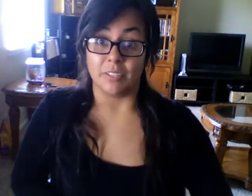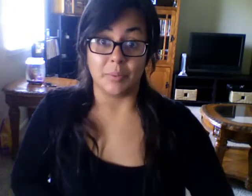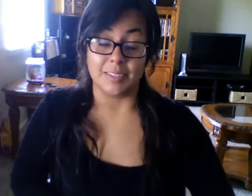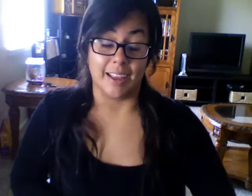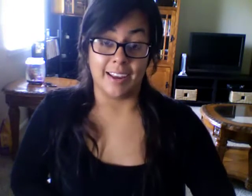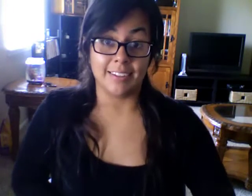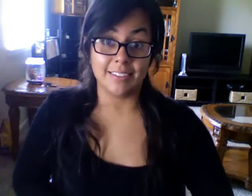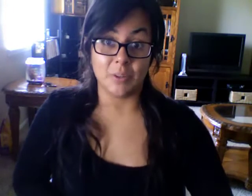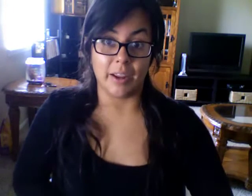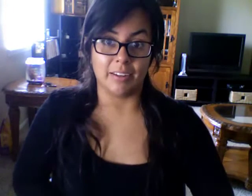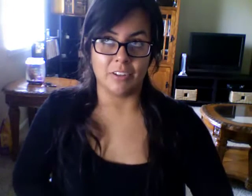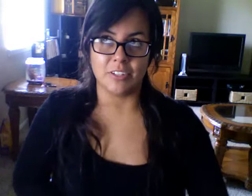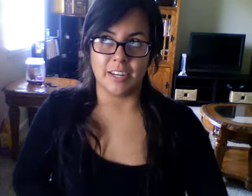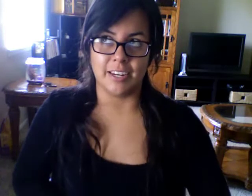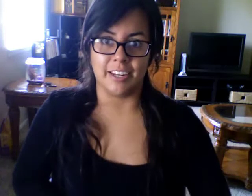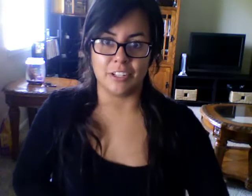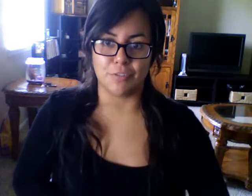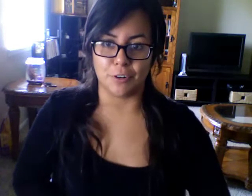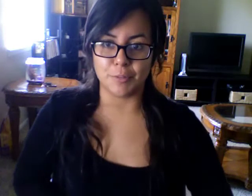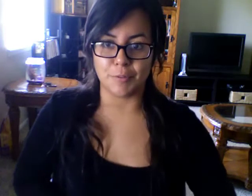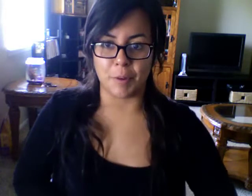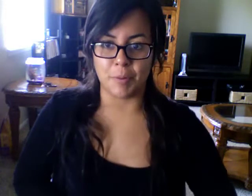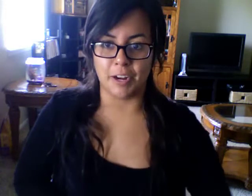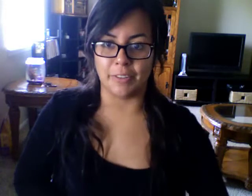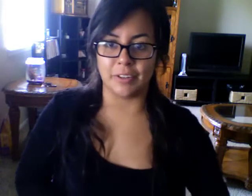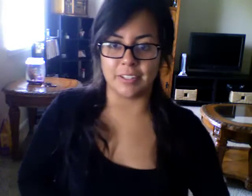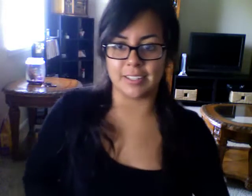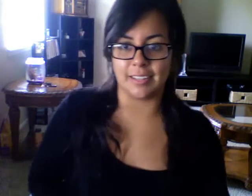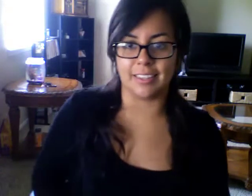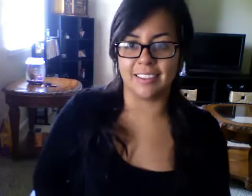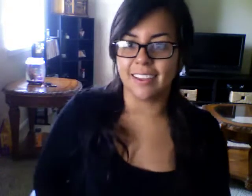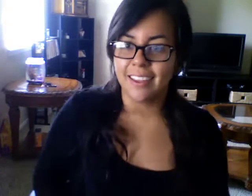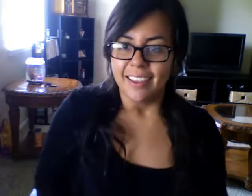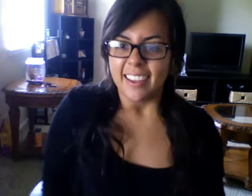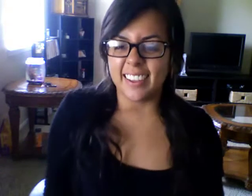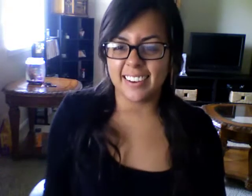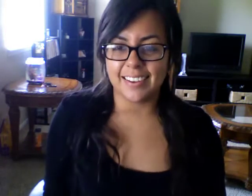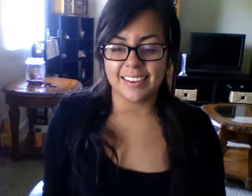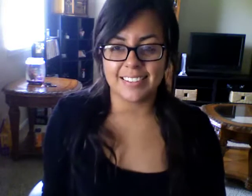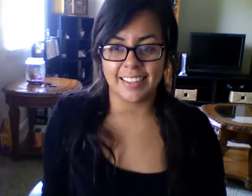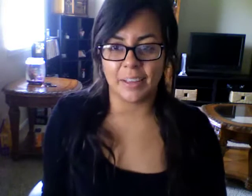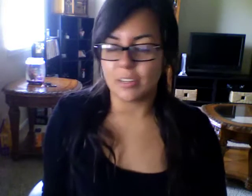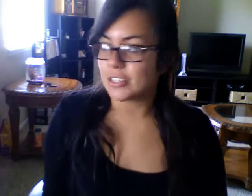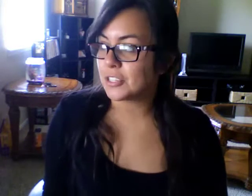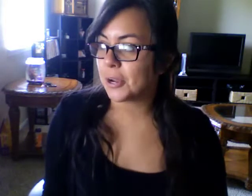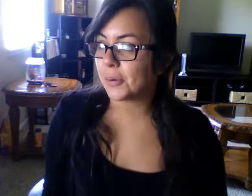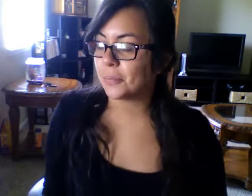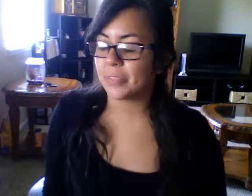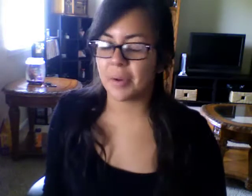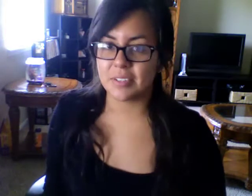was saying, so I could understand it in English first before I put it out there in sign language. So that was a